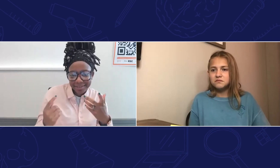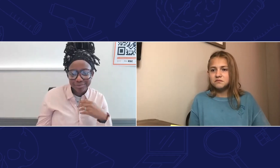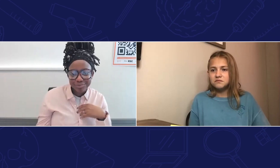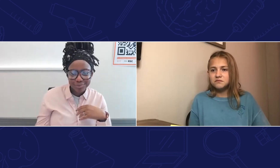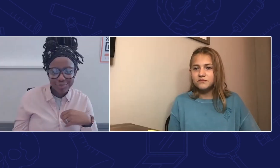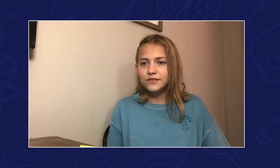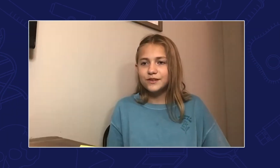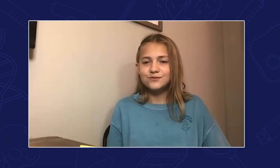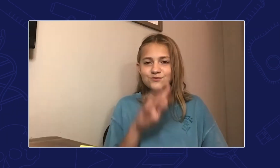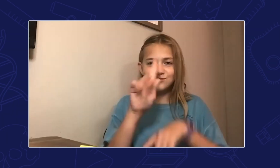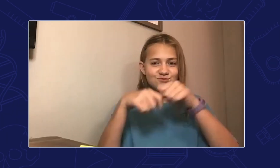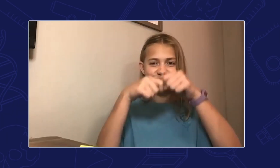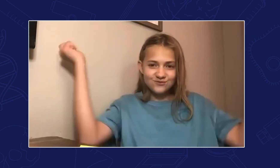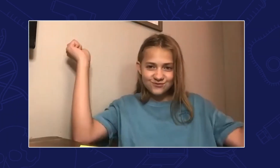you want to sign it?